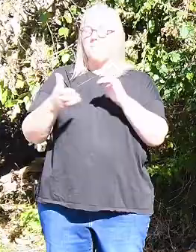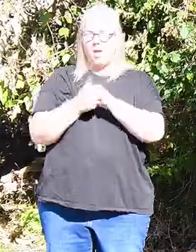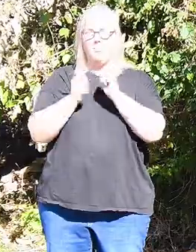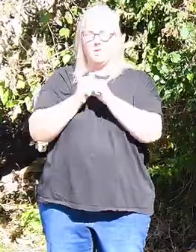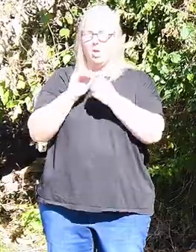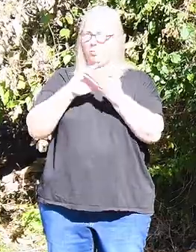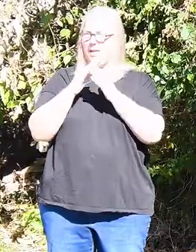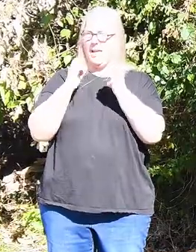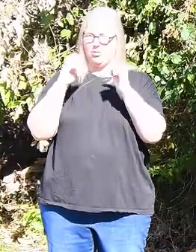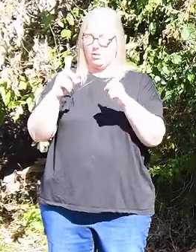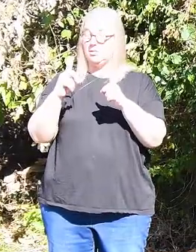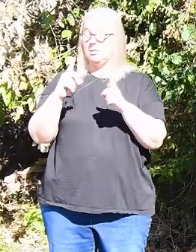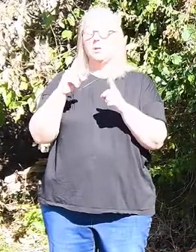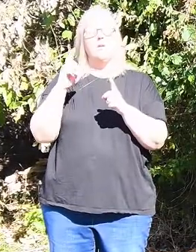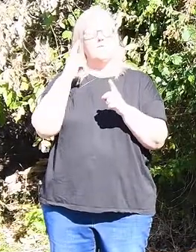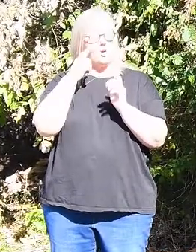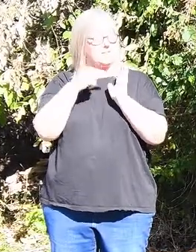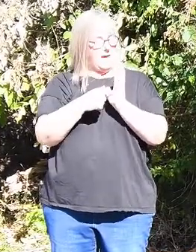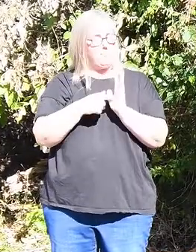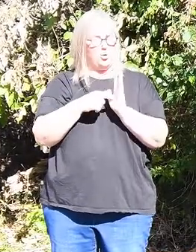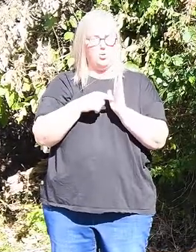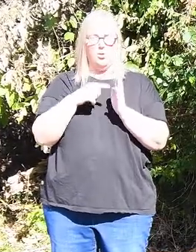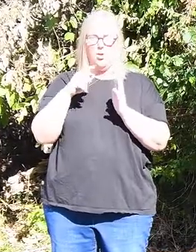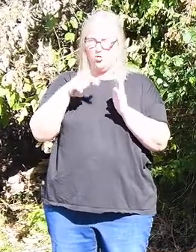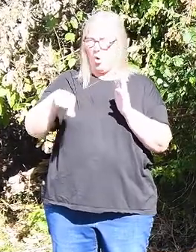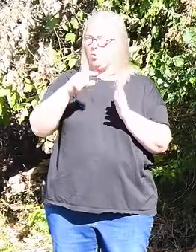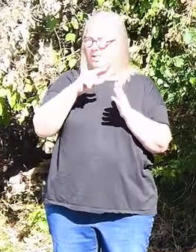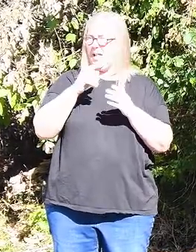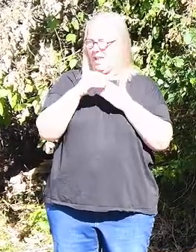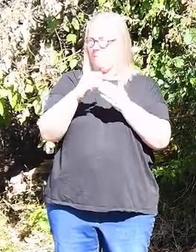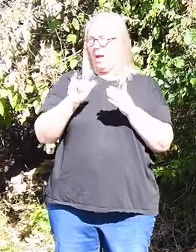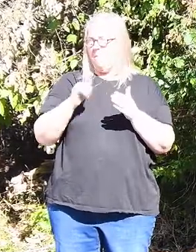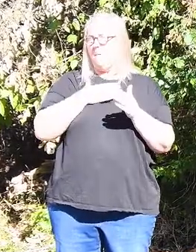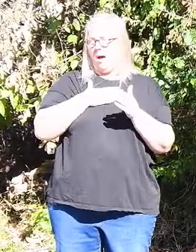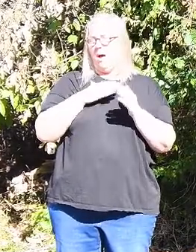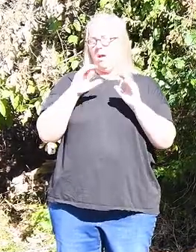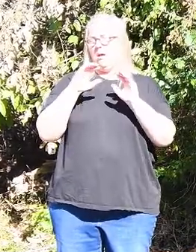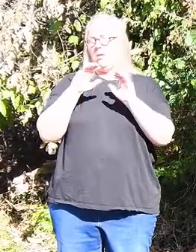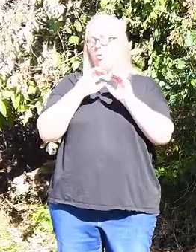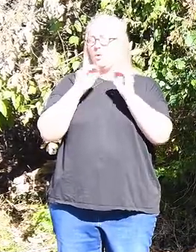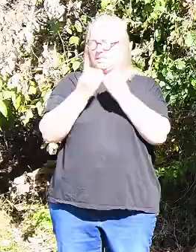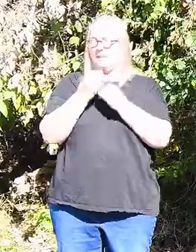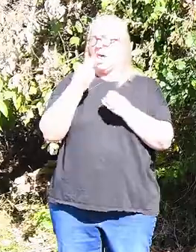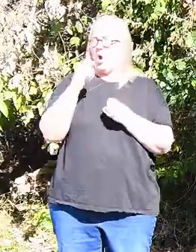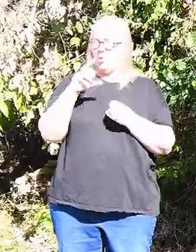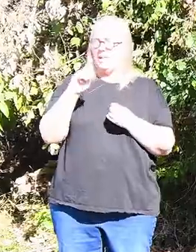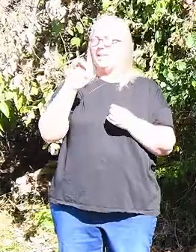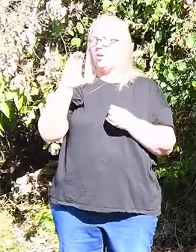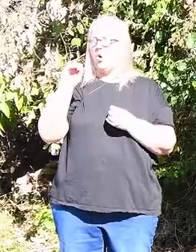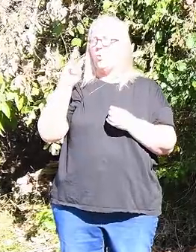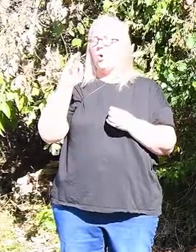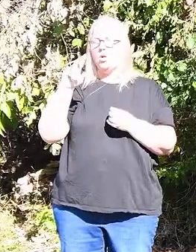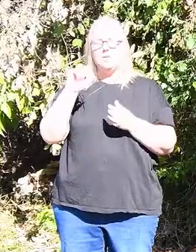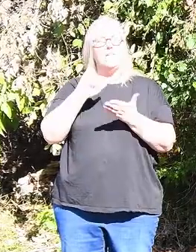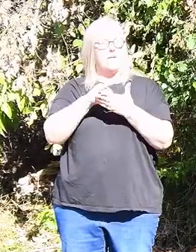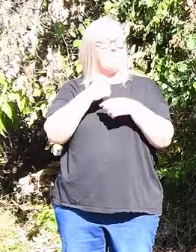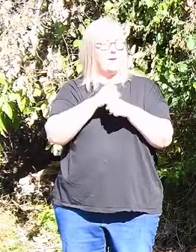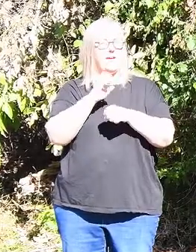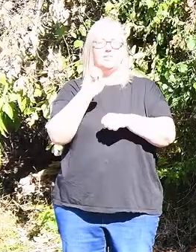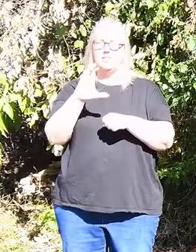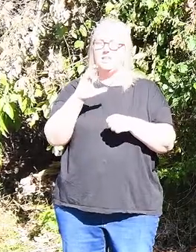such as those led by my organization, Howard EcoWorks, are going to go a long way toward making Ellicott City more resilient to future